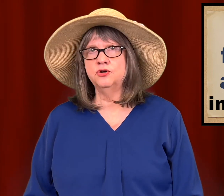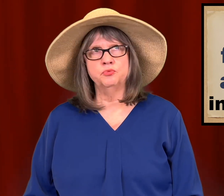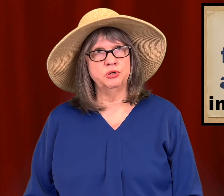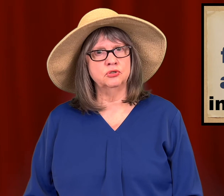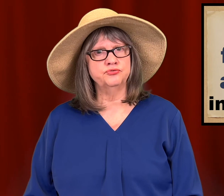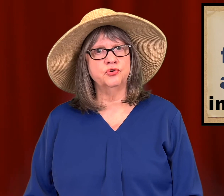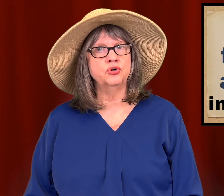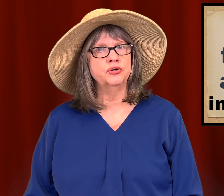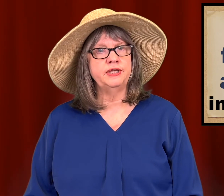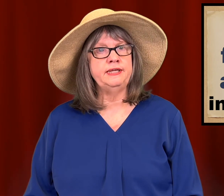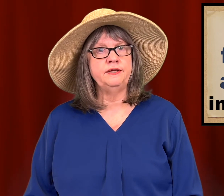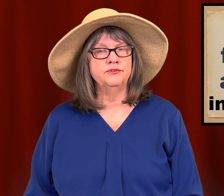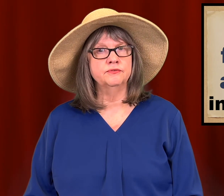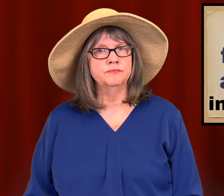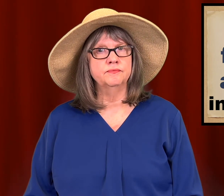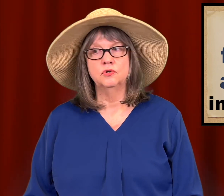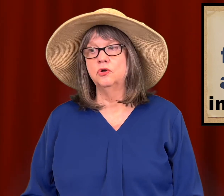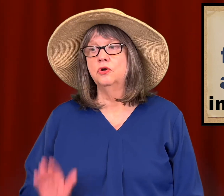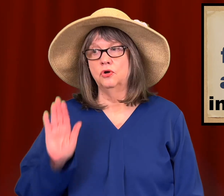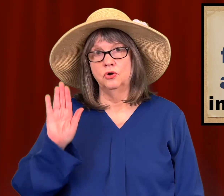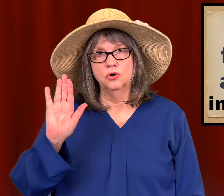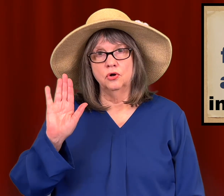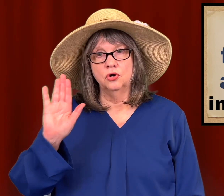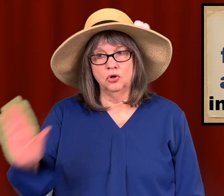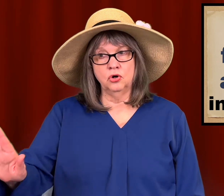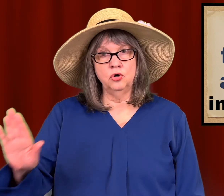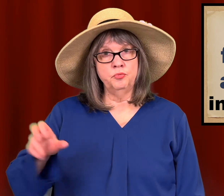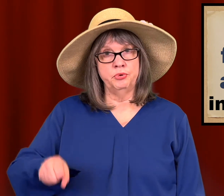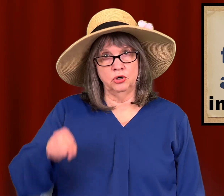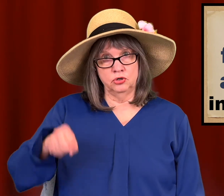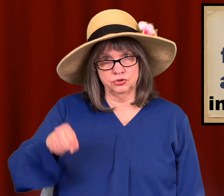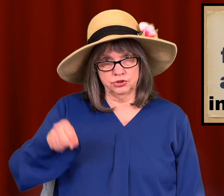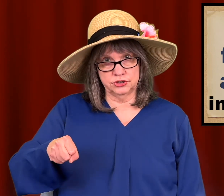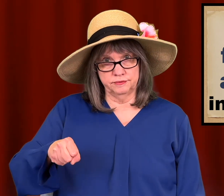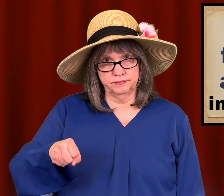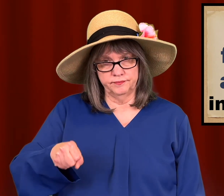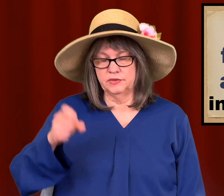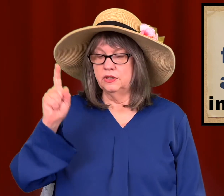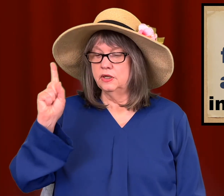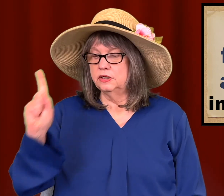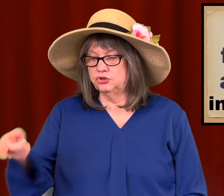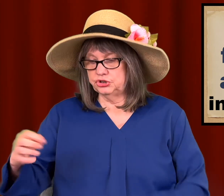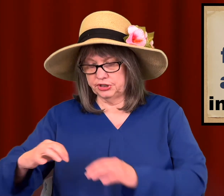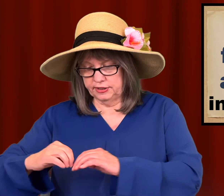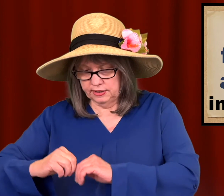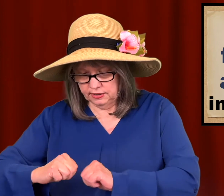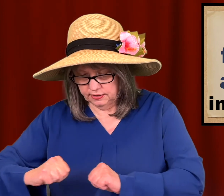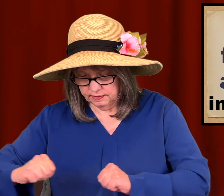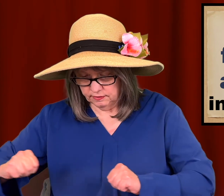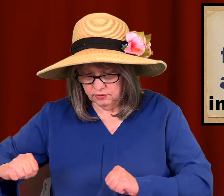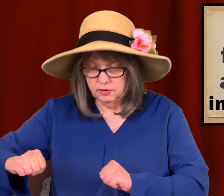her purse for her keys. Her purse, she